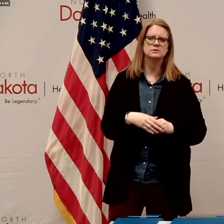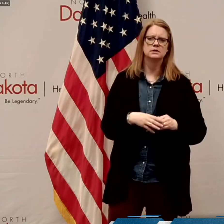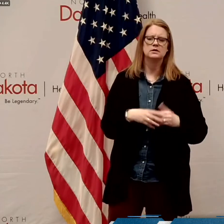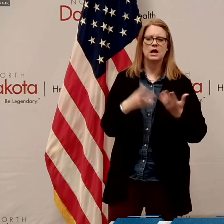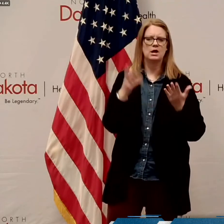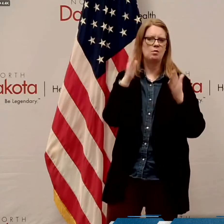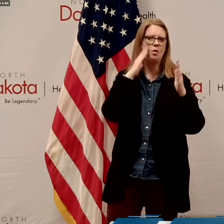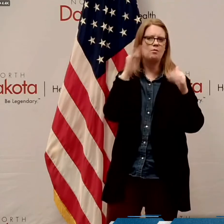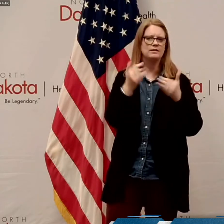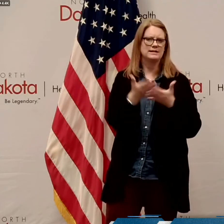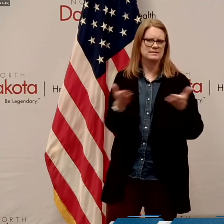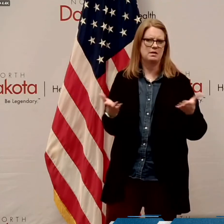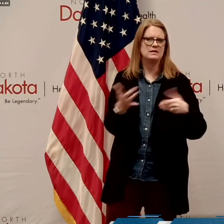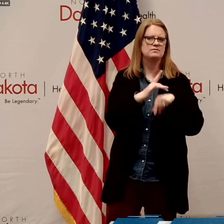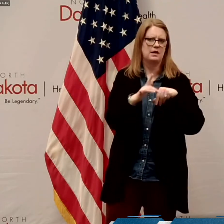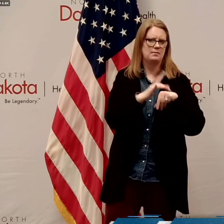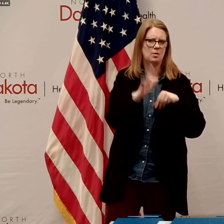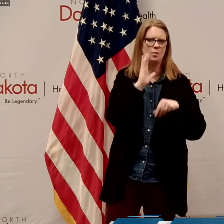supplies will continue to grow.